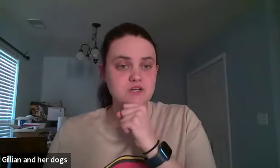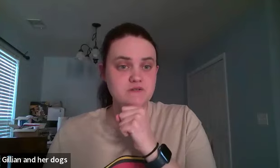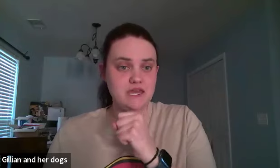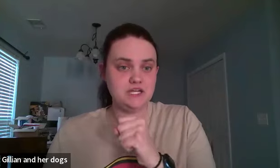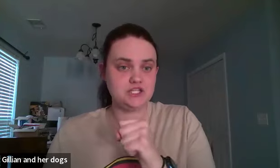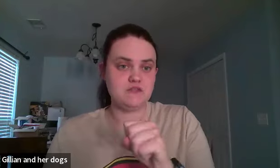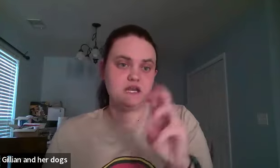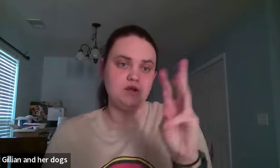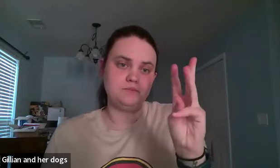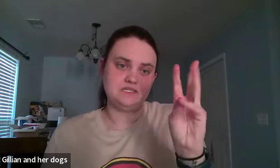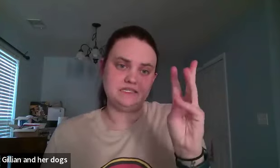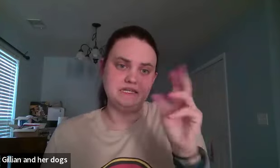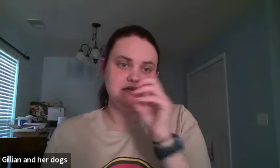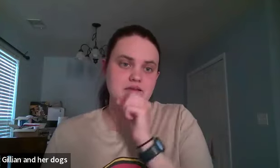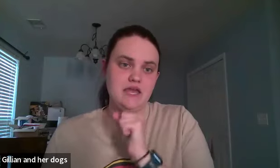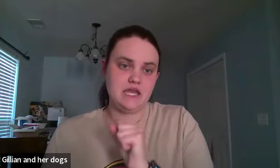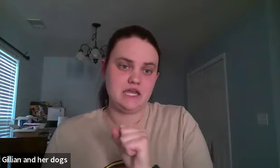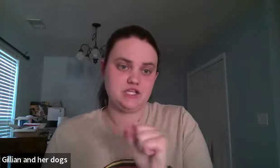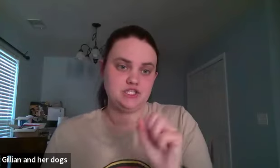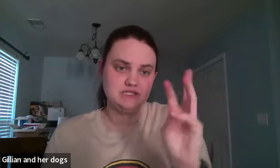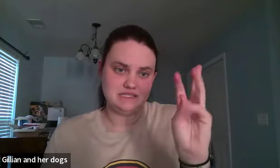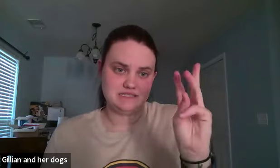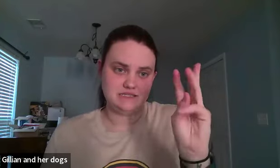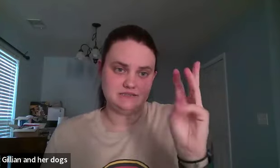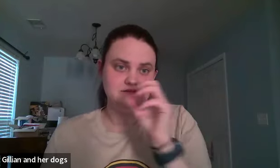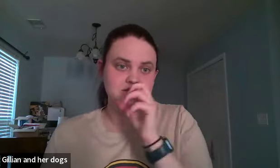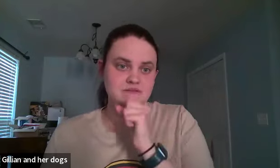motion of age, and then I'd go up to 16. Age 16.